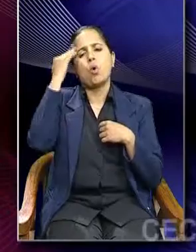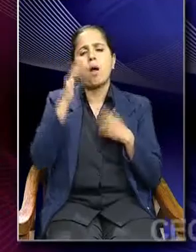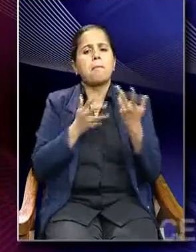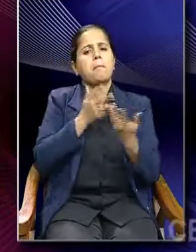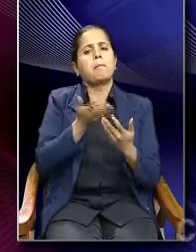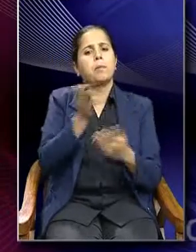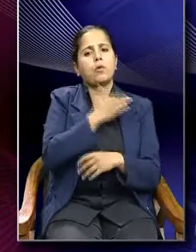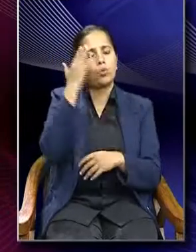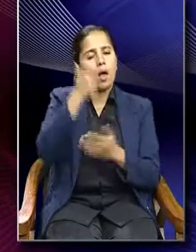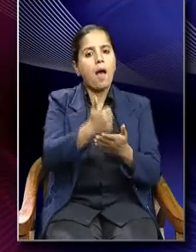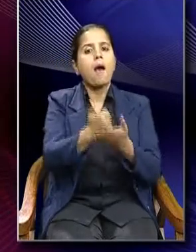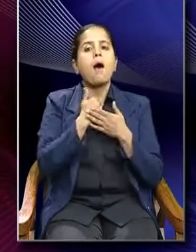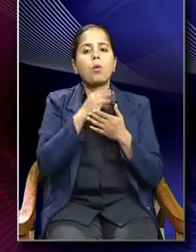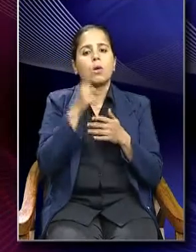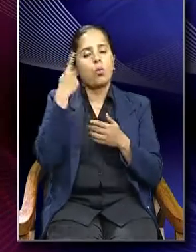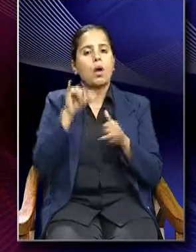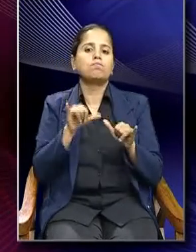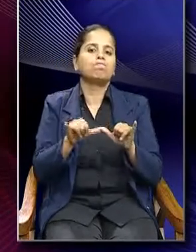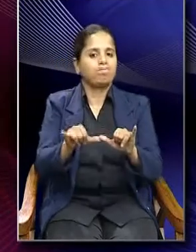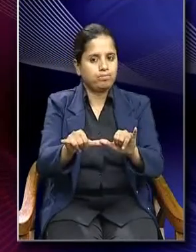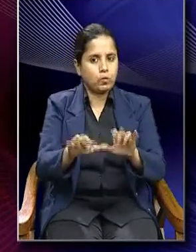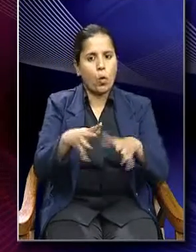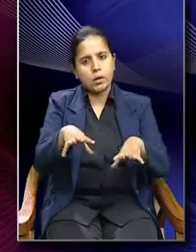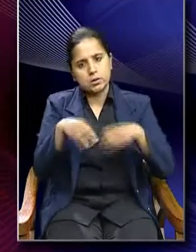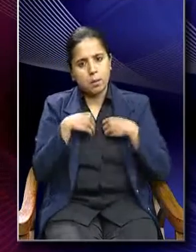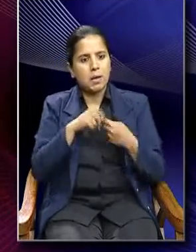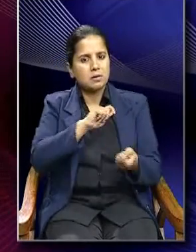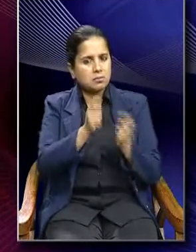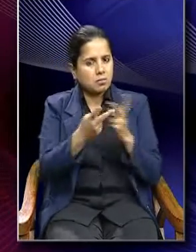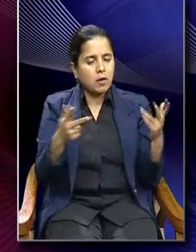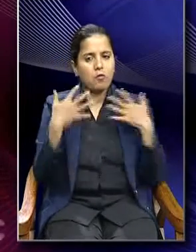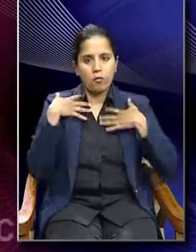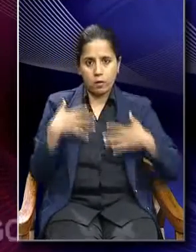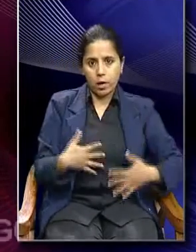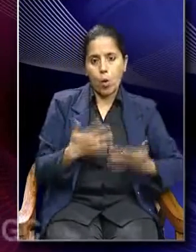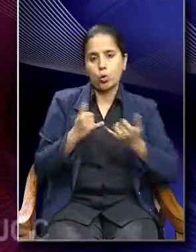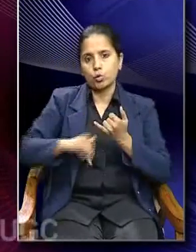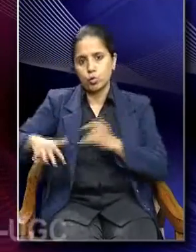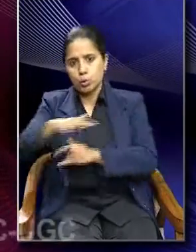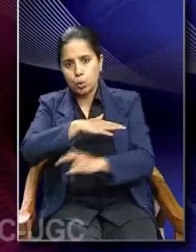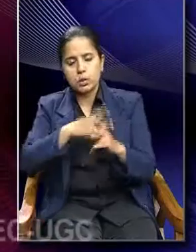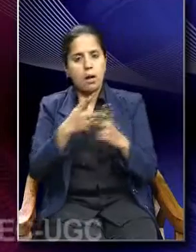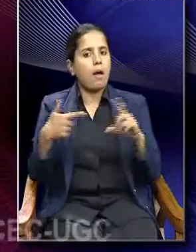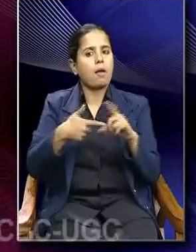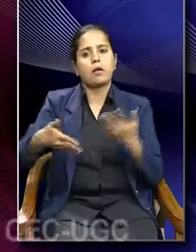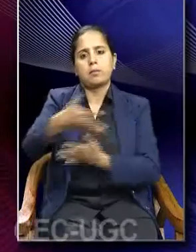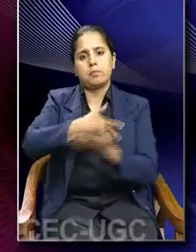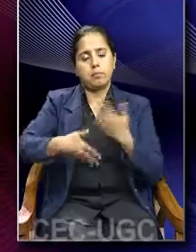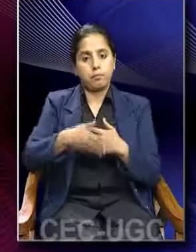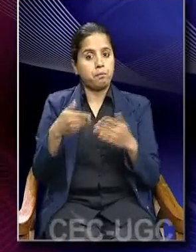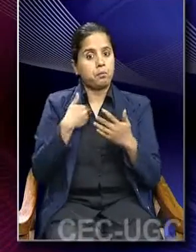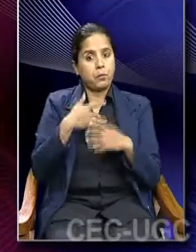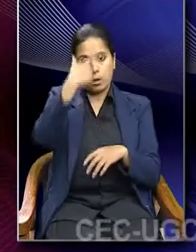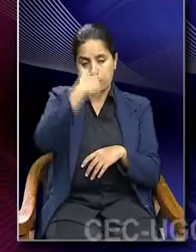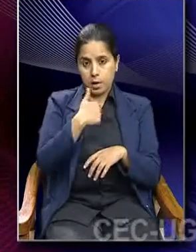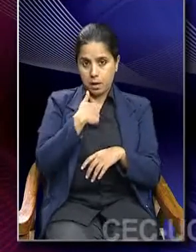which helps you to get adjusted or adapt to the physical and social environment. How individual